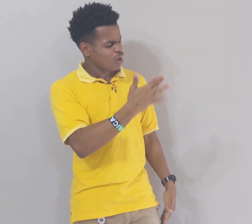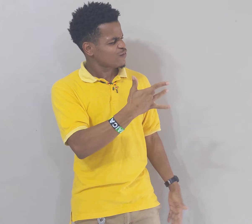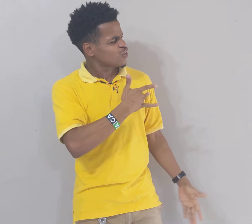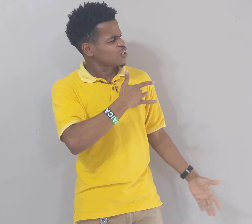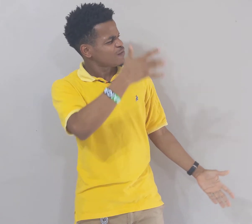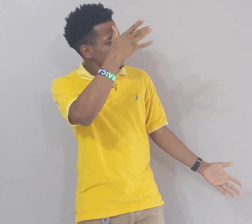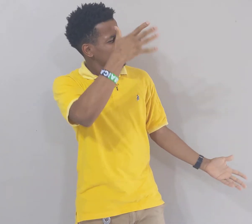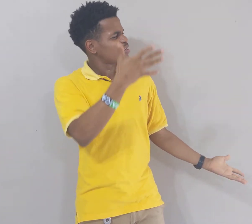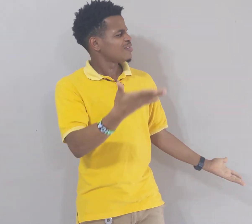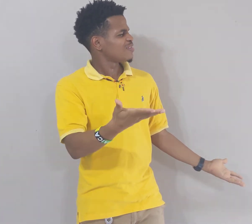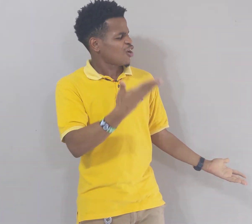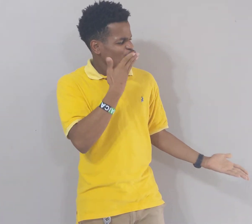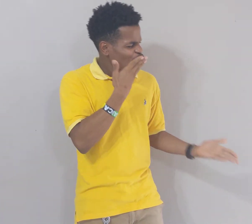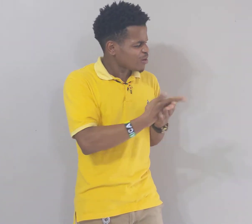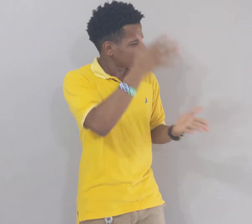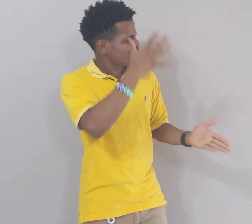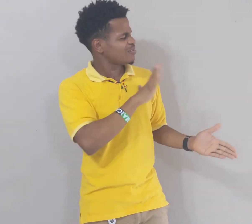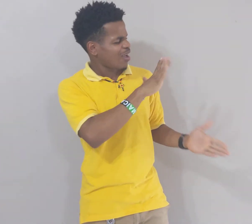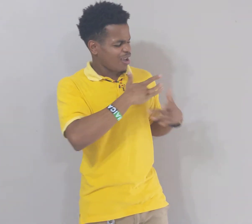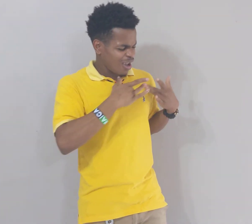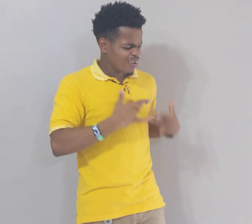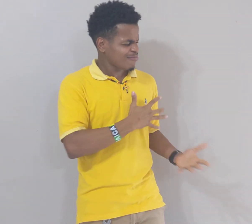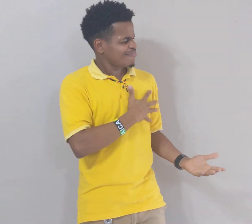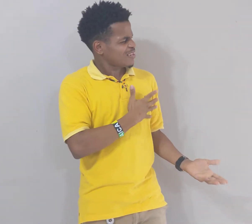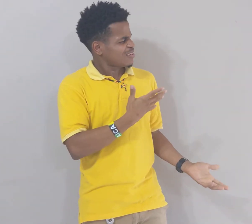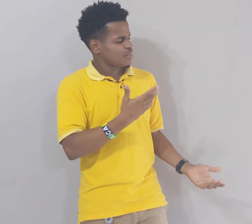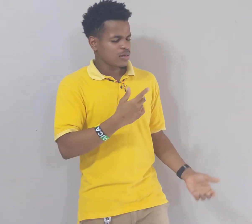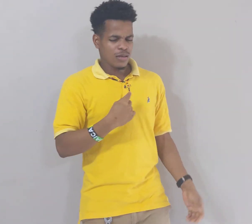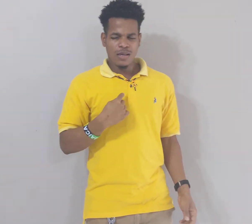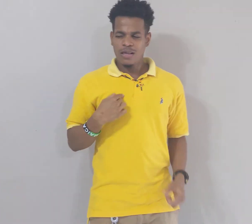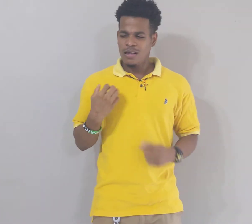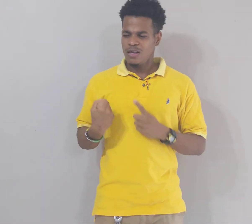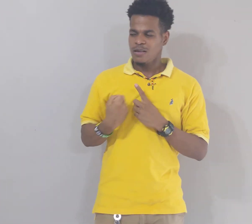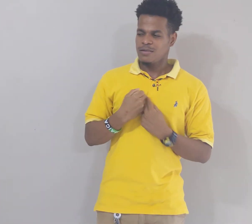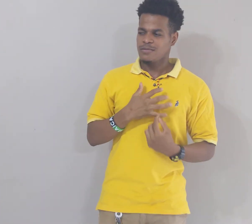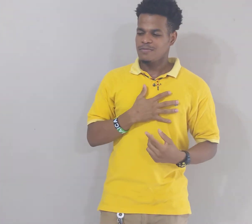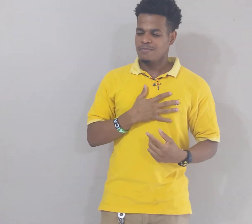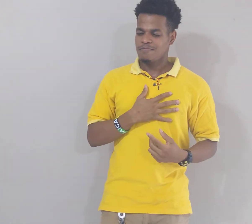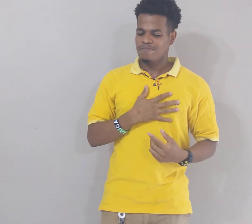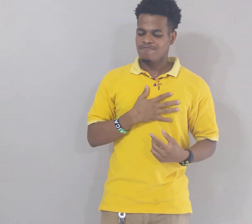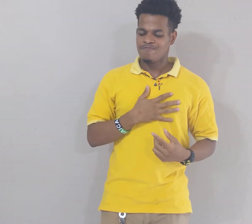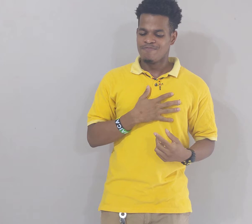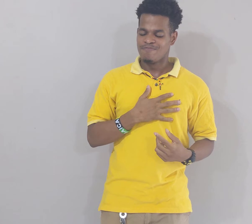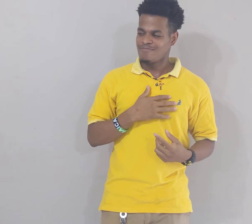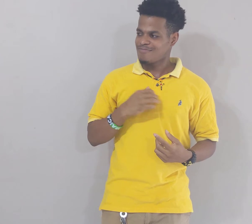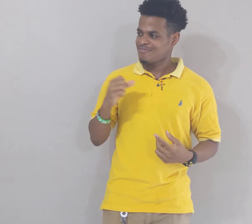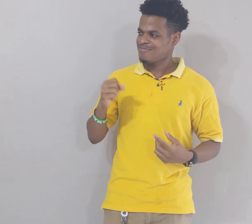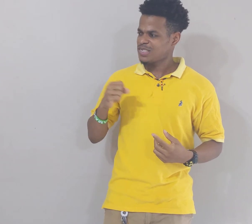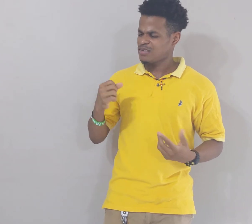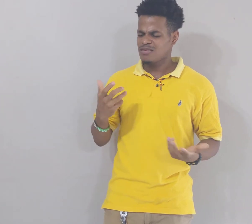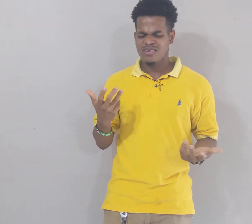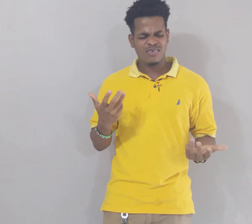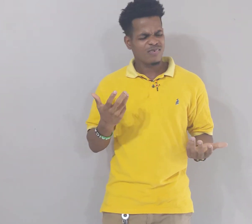And he's saying, "I could see you have a good heart, the good heart of a father." That really shocked